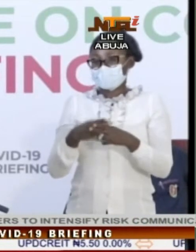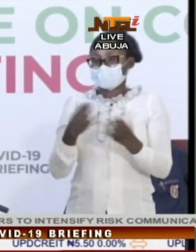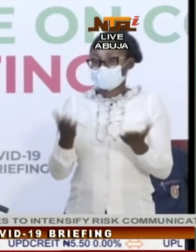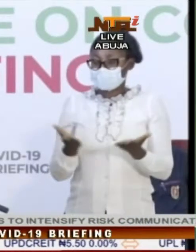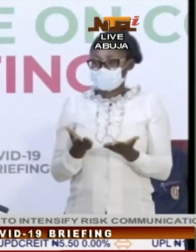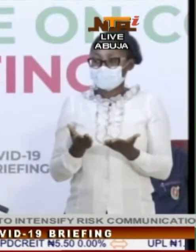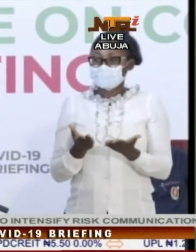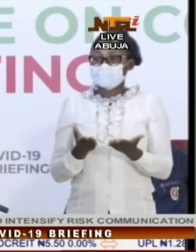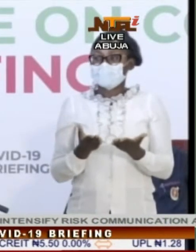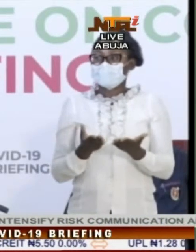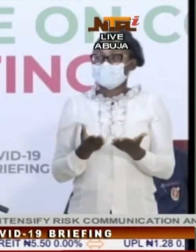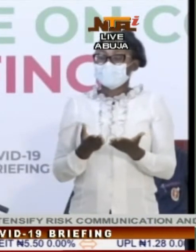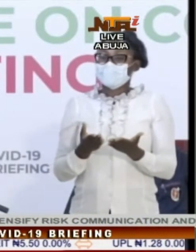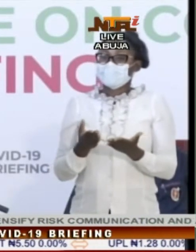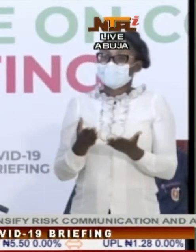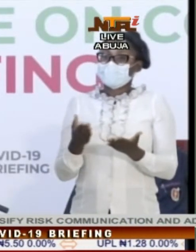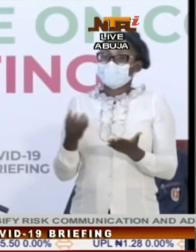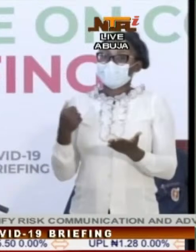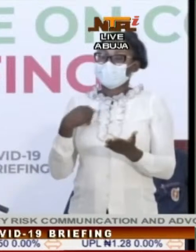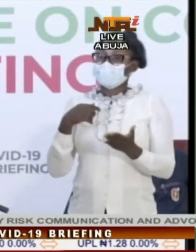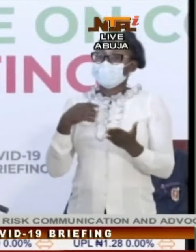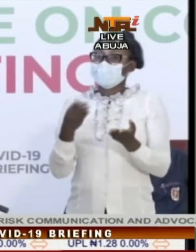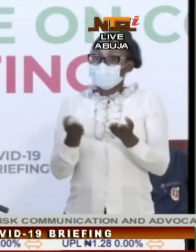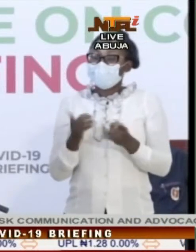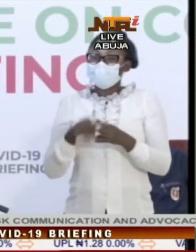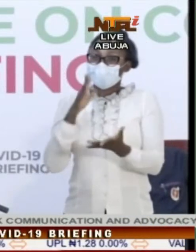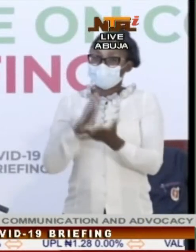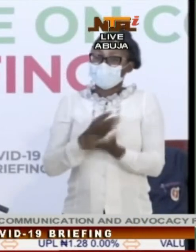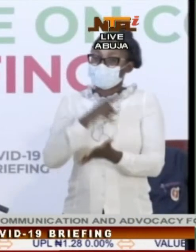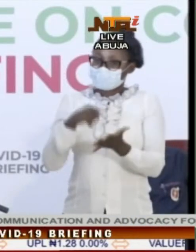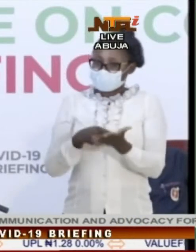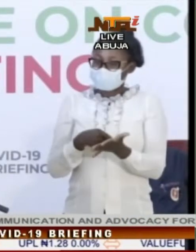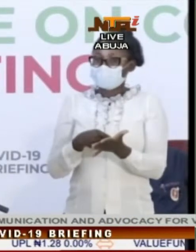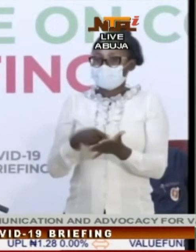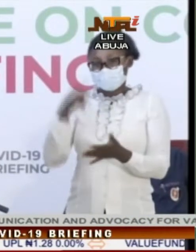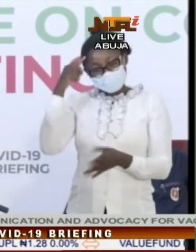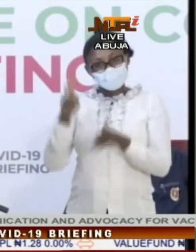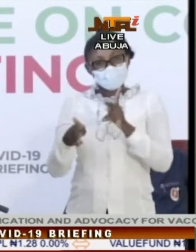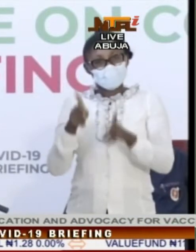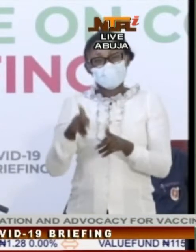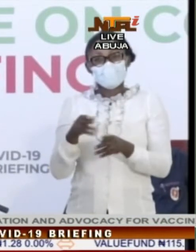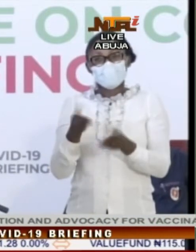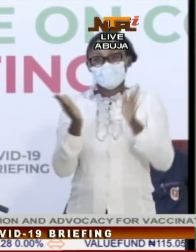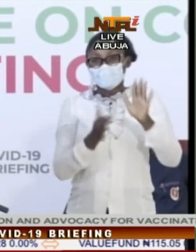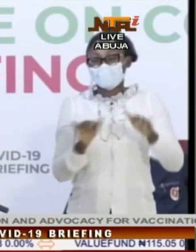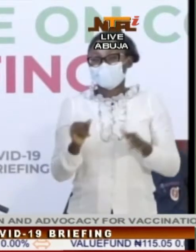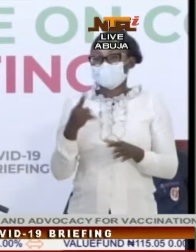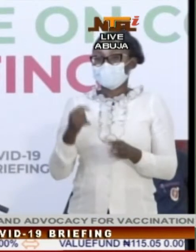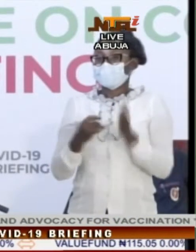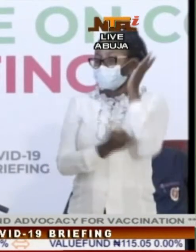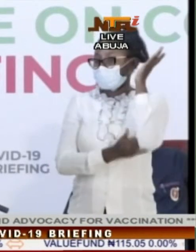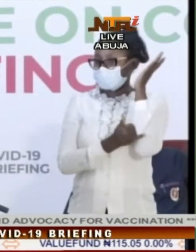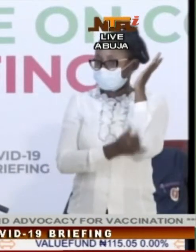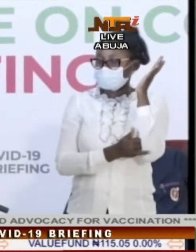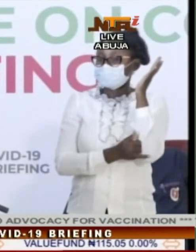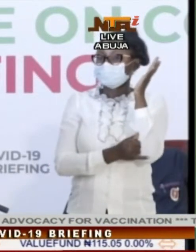place measures to stop this from happening. For people exiting the country,